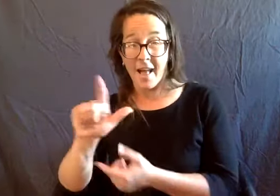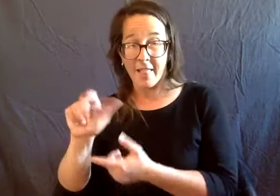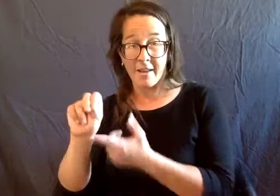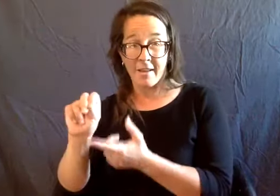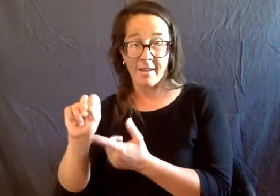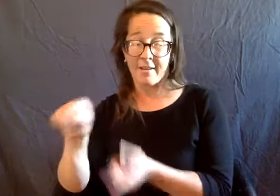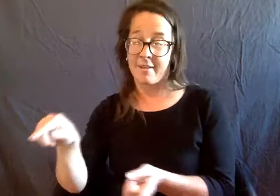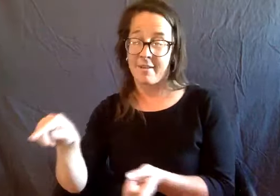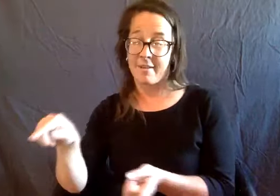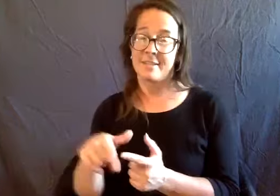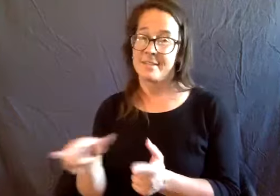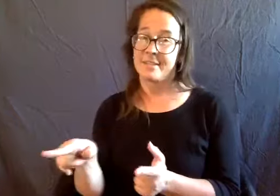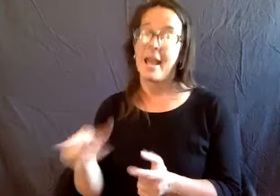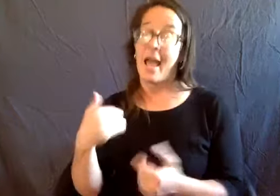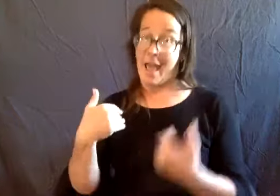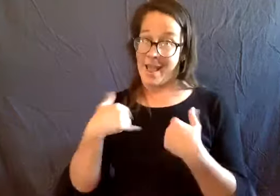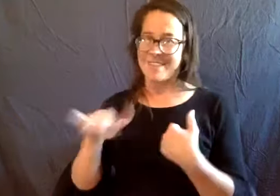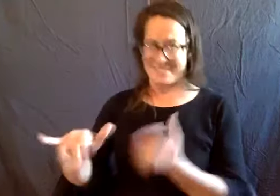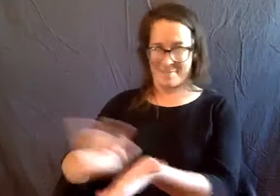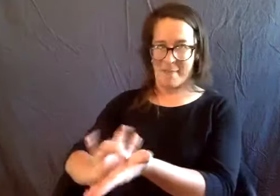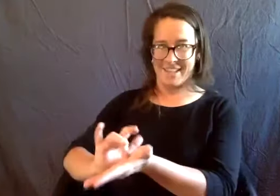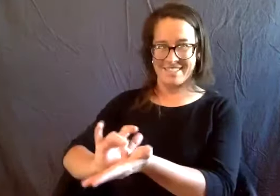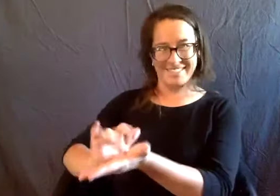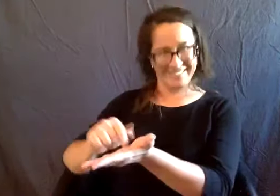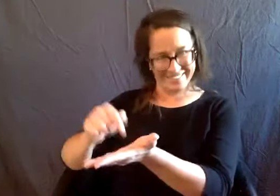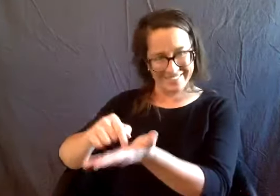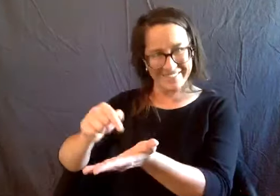Al-Anon, in those 12 steps, has the medicine.